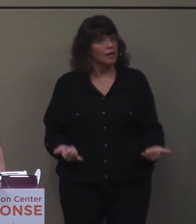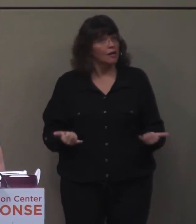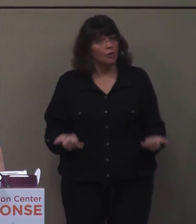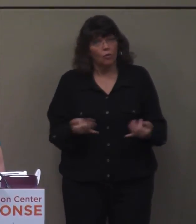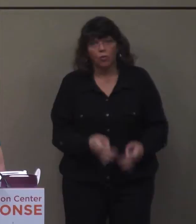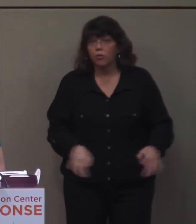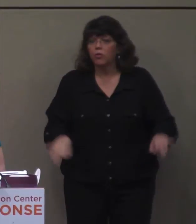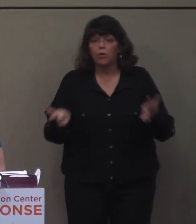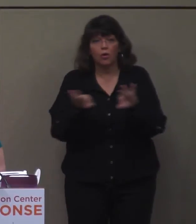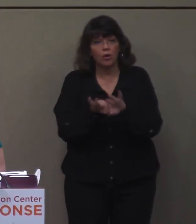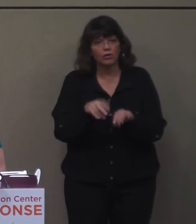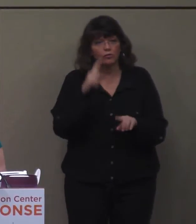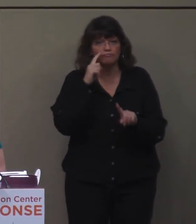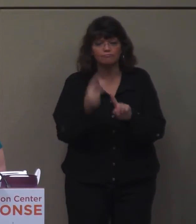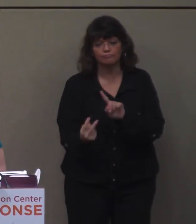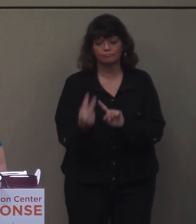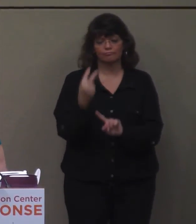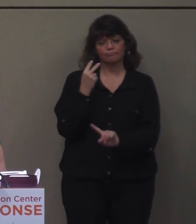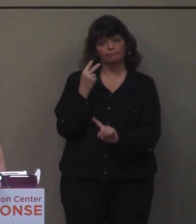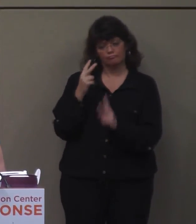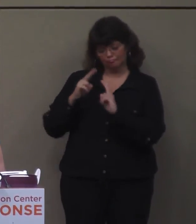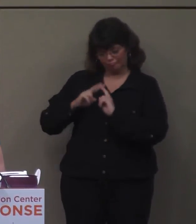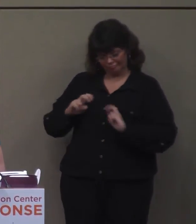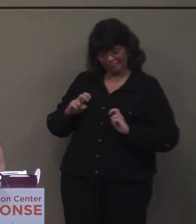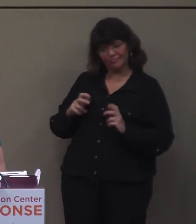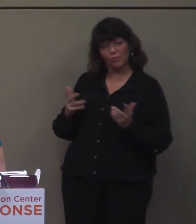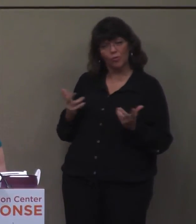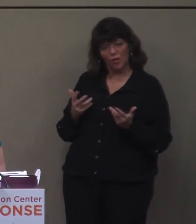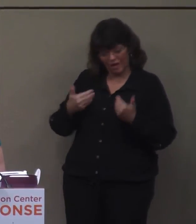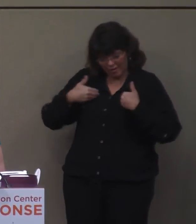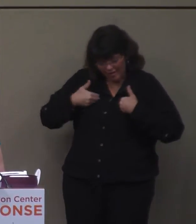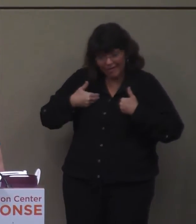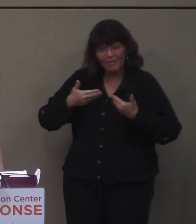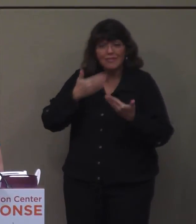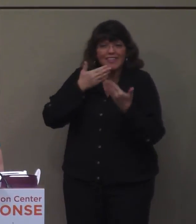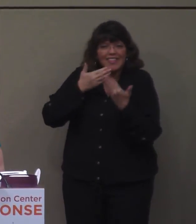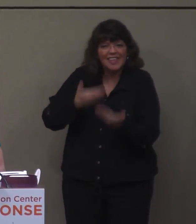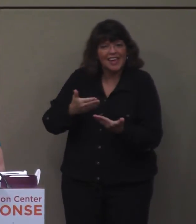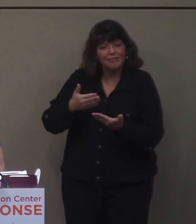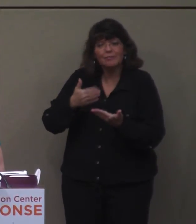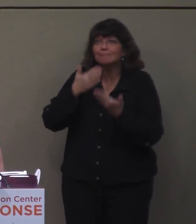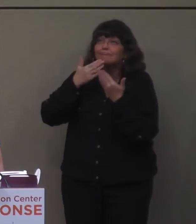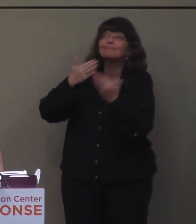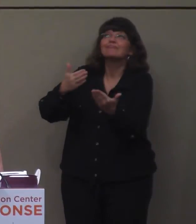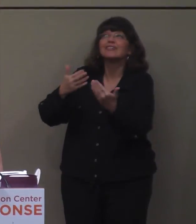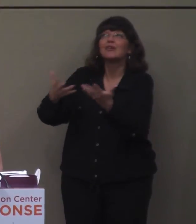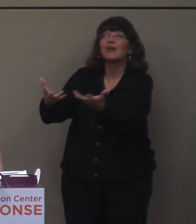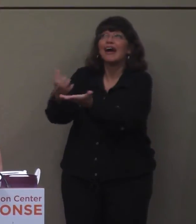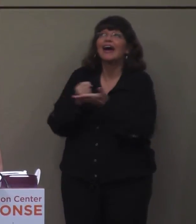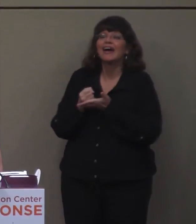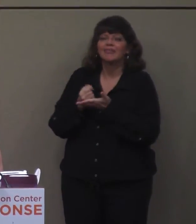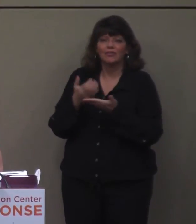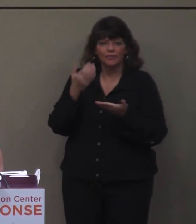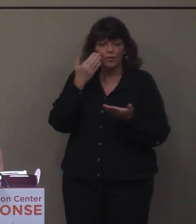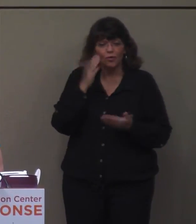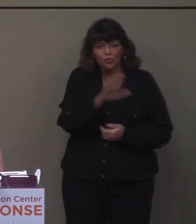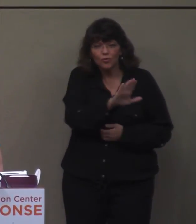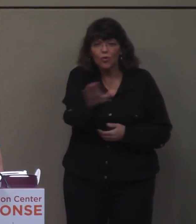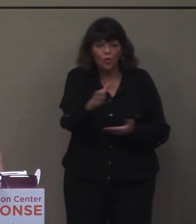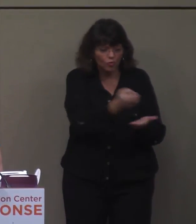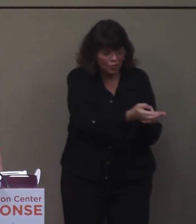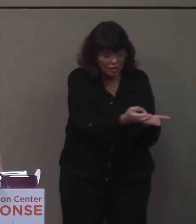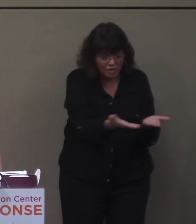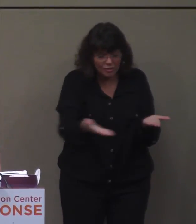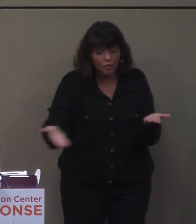reflect on what we're grateful for and the people in our life that matter and just all of our resources that we have. And also, I just want to